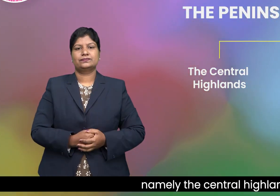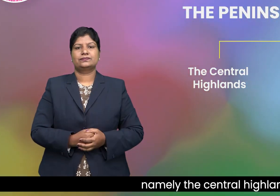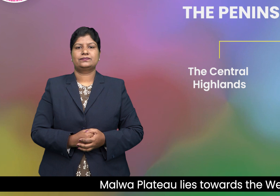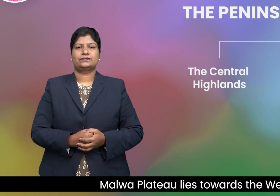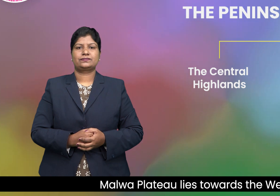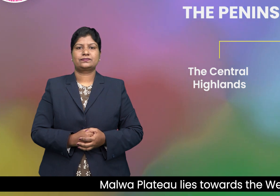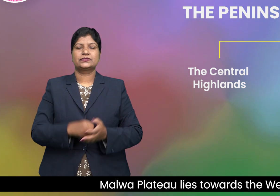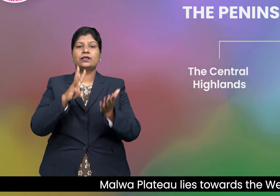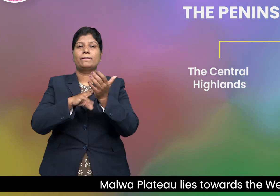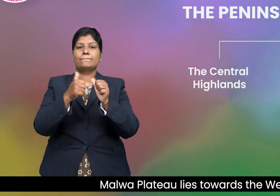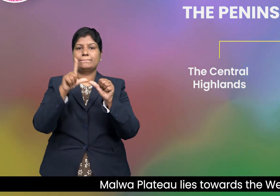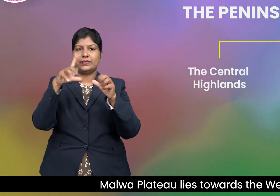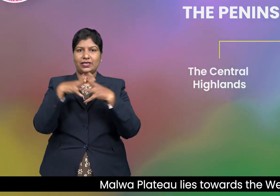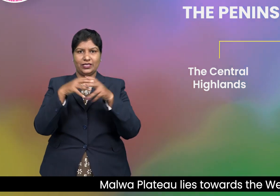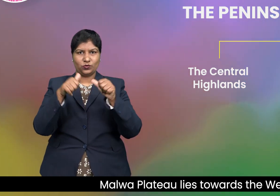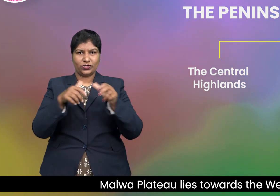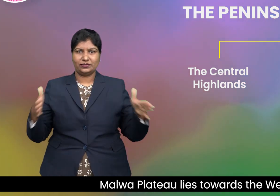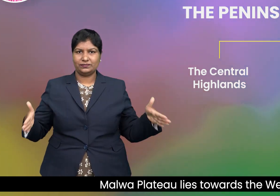Malwa Plateau